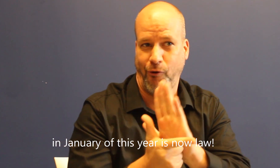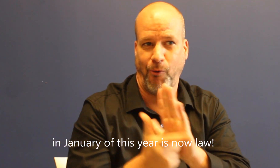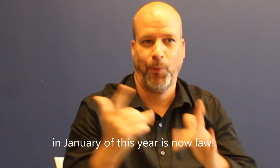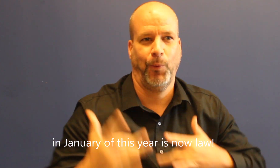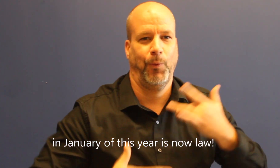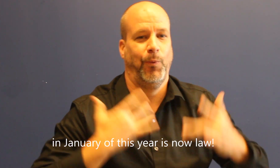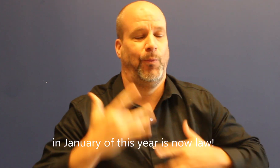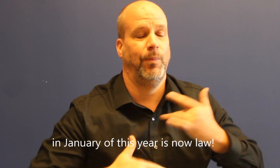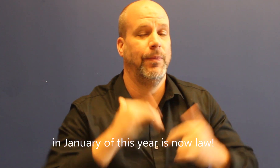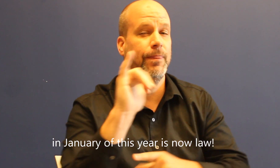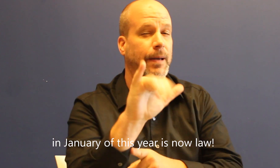now law.